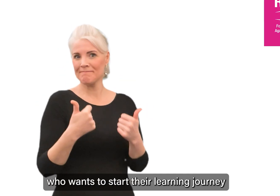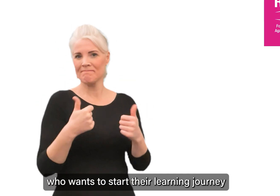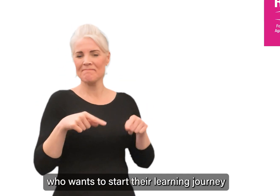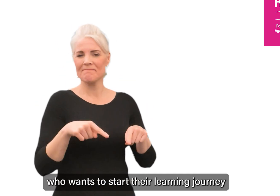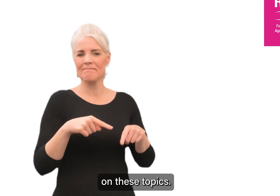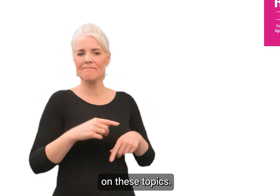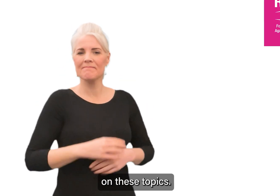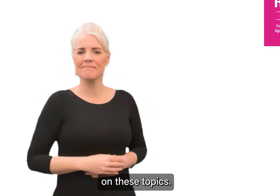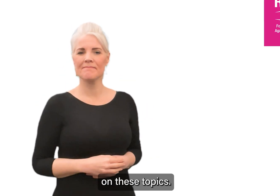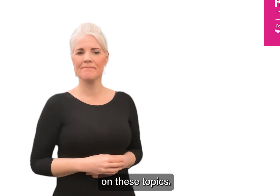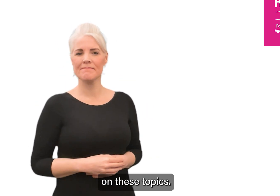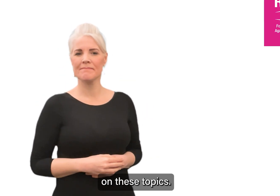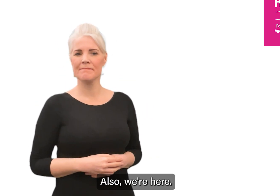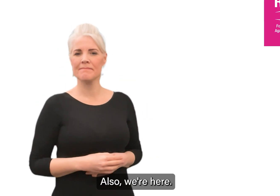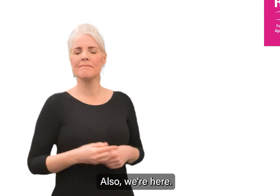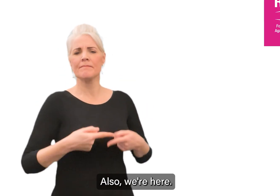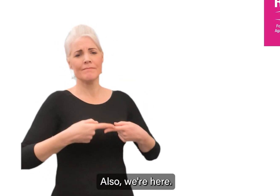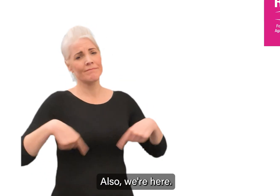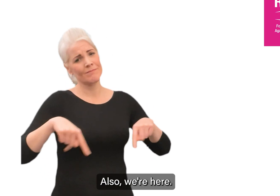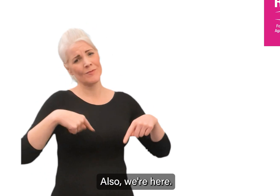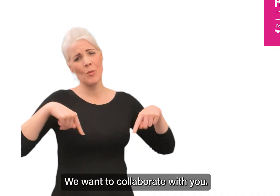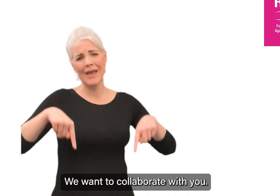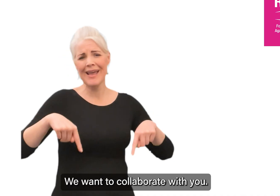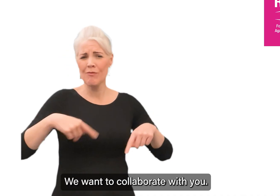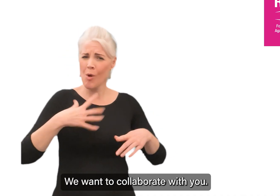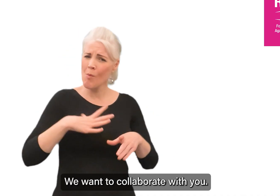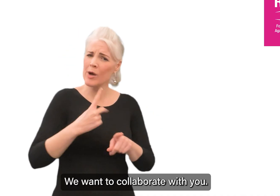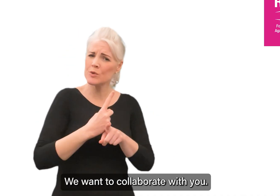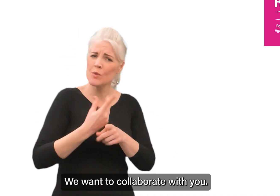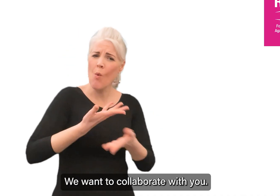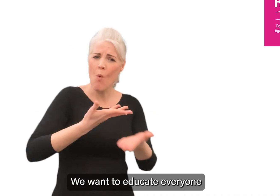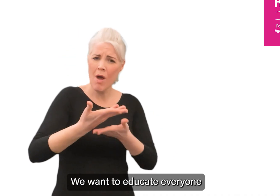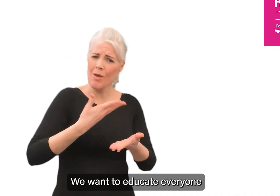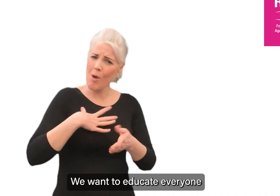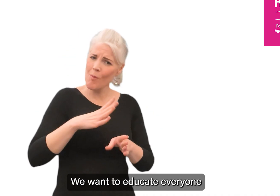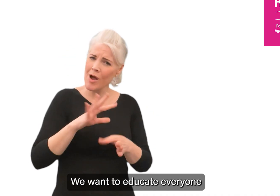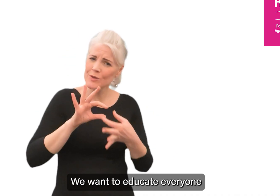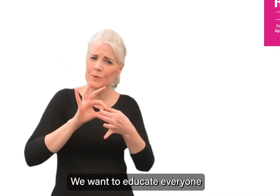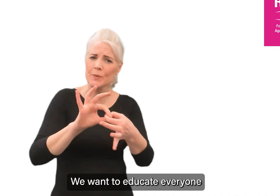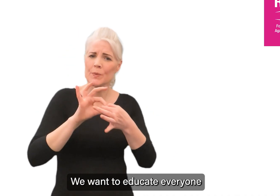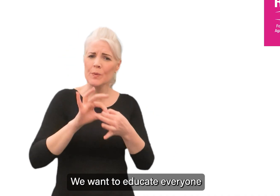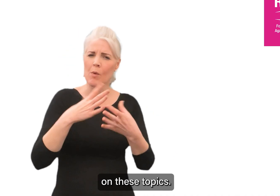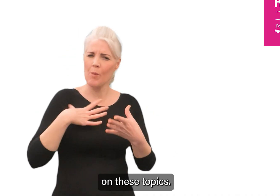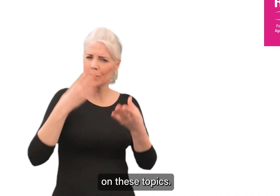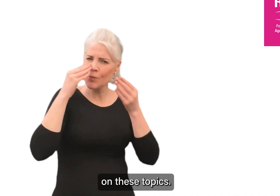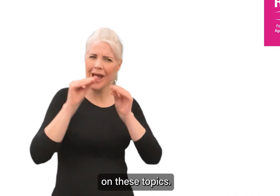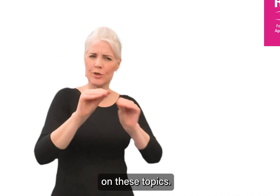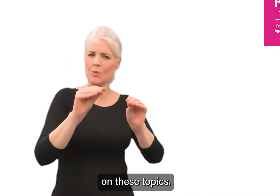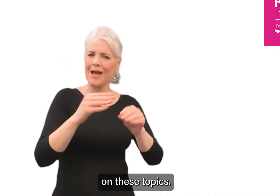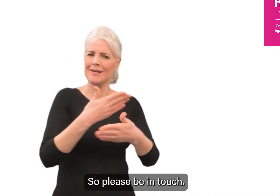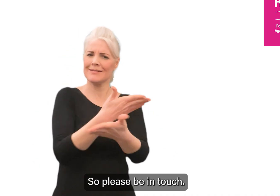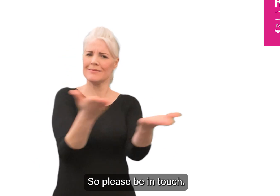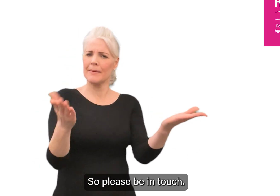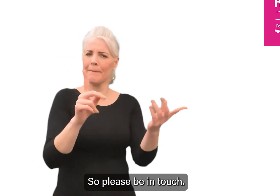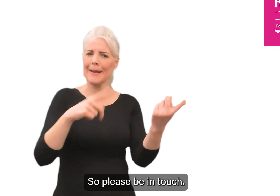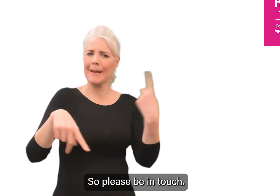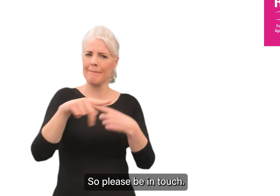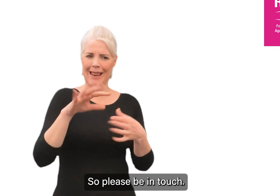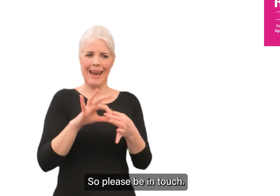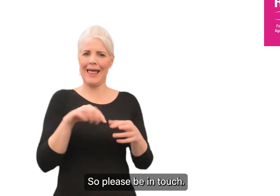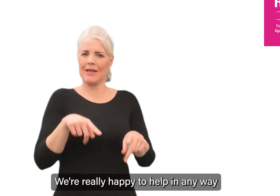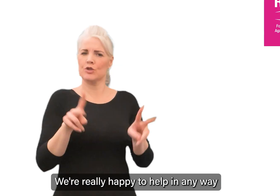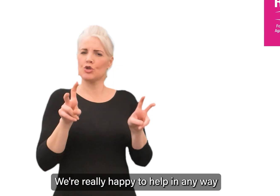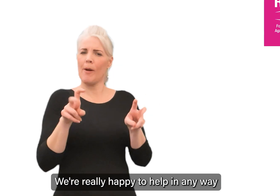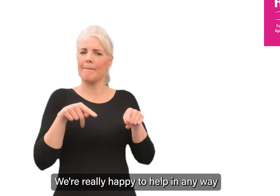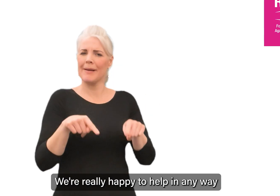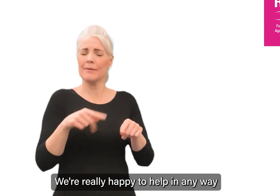their learning journey on these topics. Also, we're here. We want to collaborate with you. We want to educate everyone on these topics. So please be in